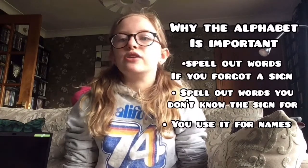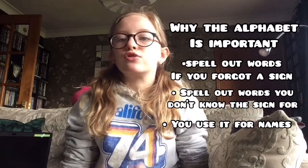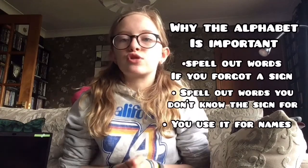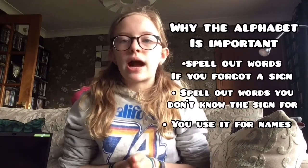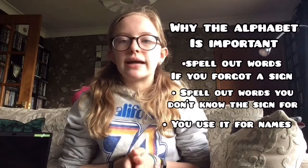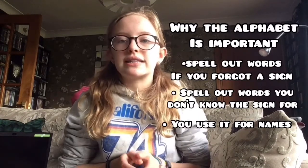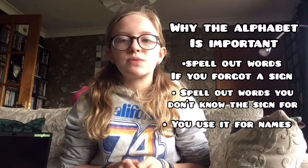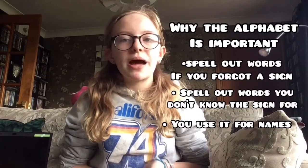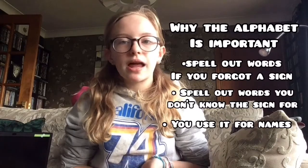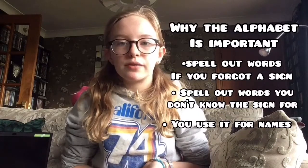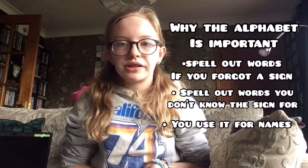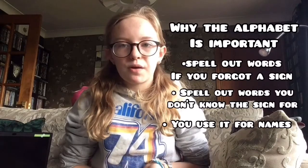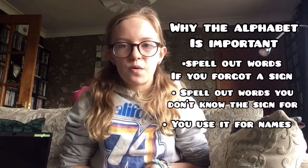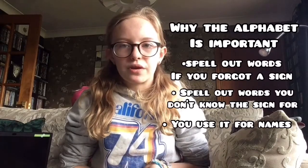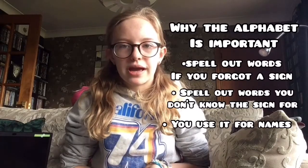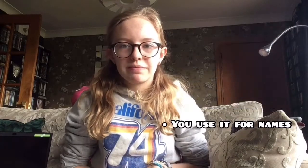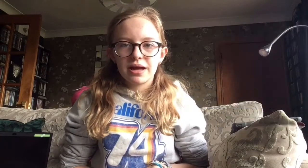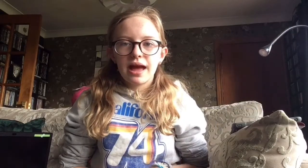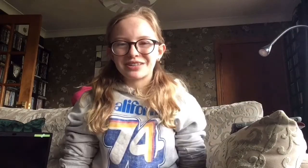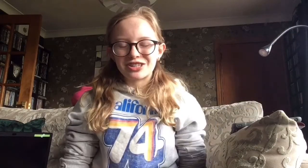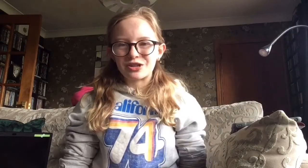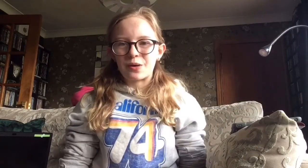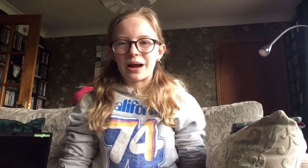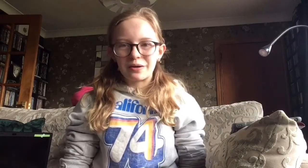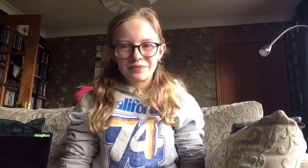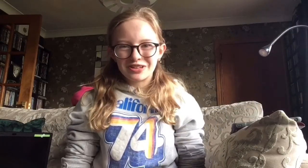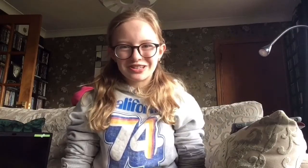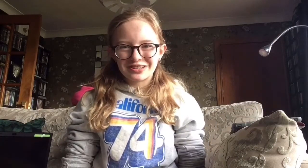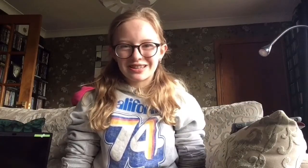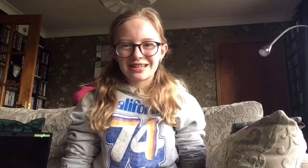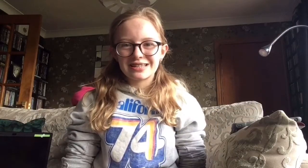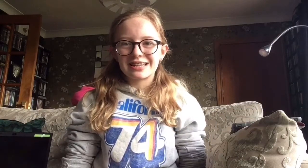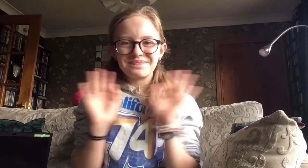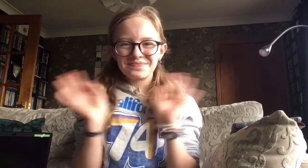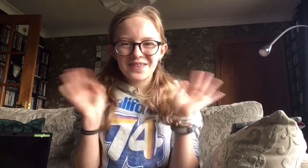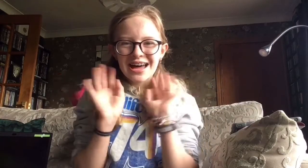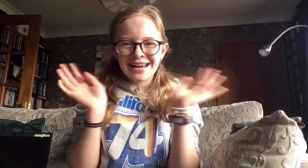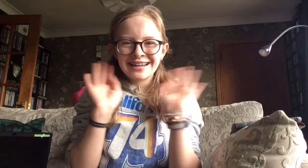you try and spell out your own name? So I hope you enjoyed this. Bye!